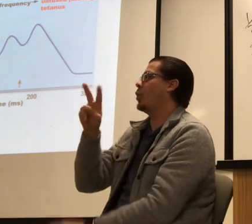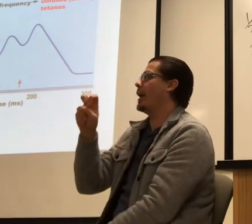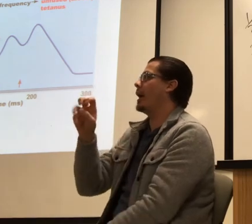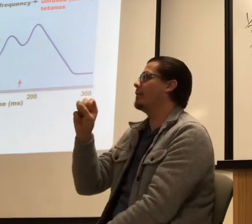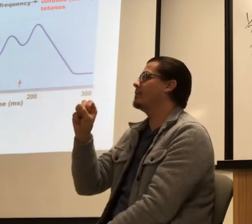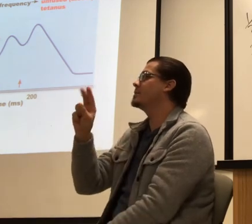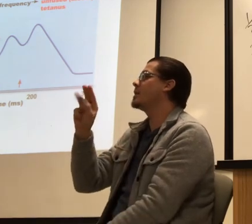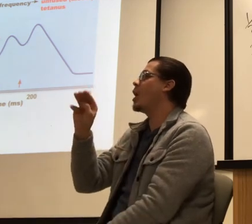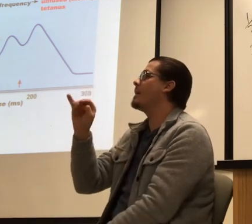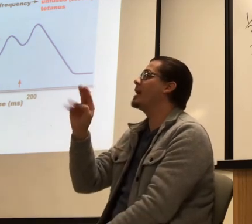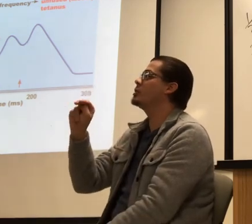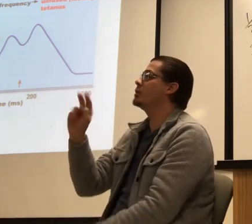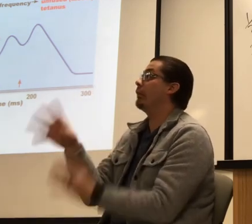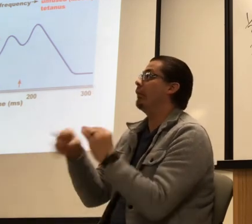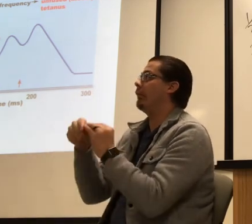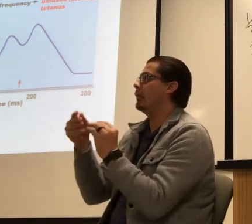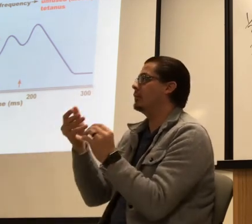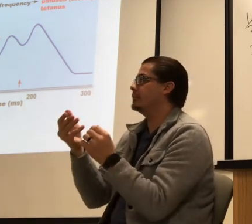summating, you're getting more.